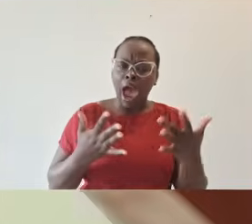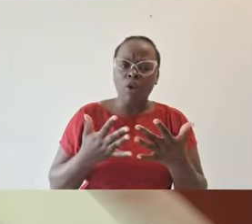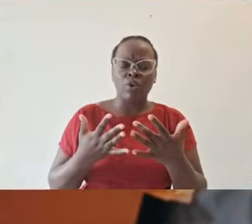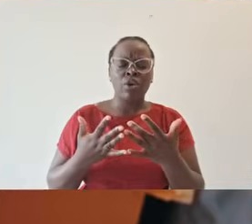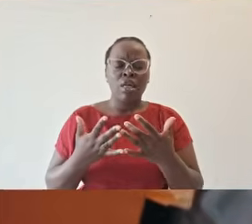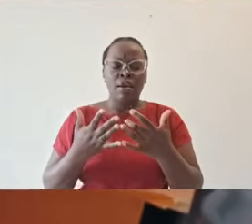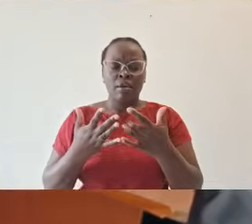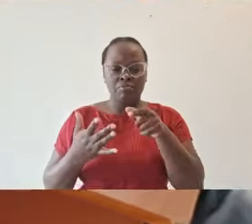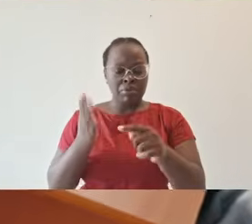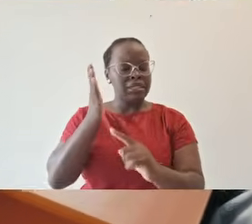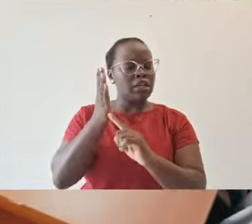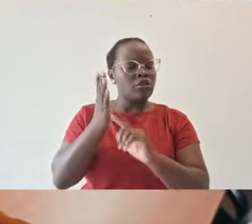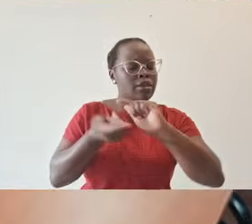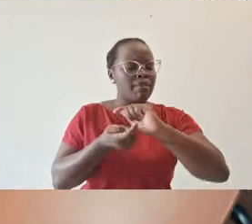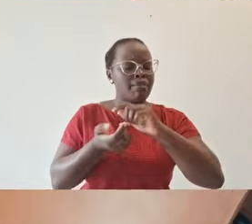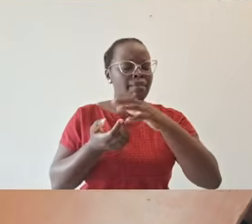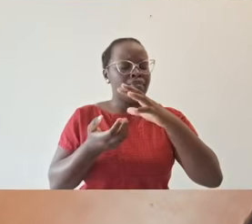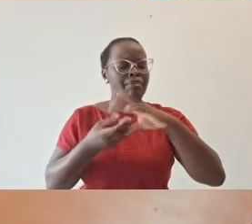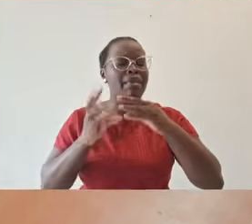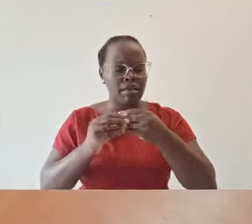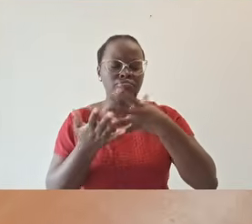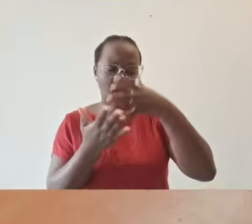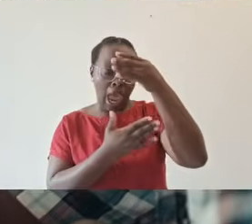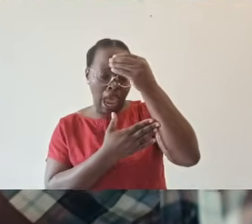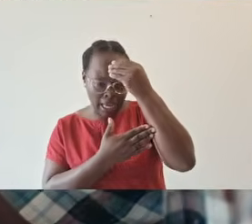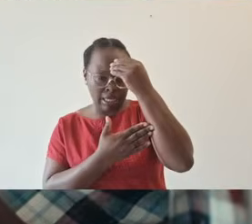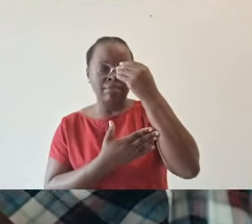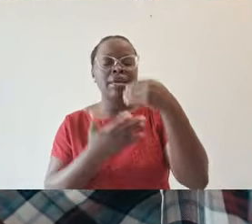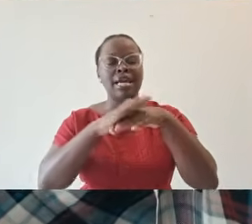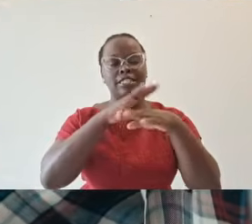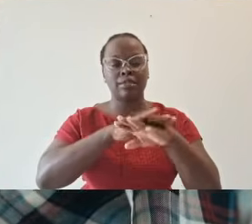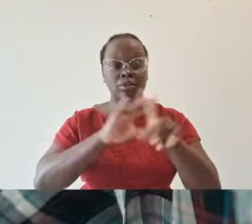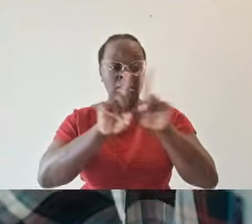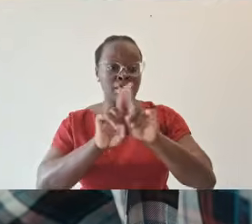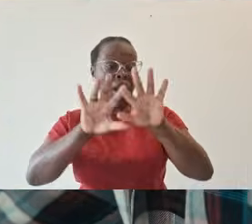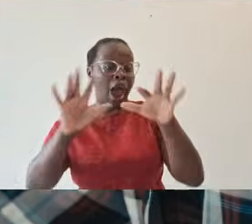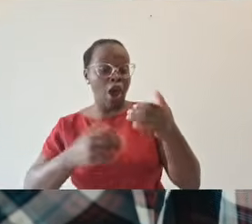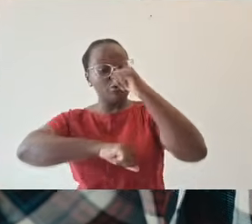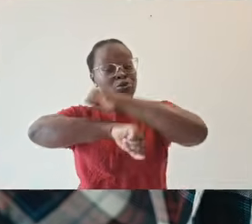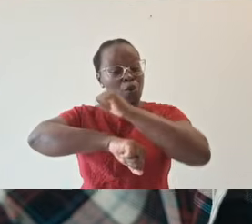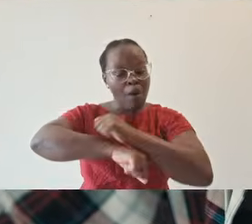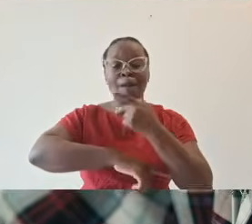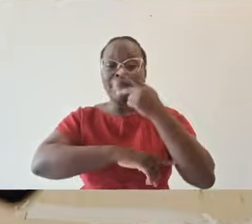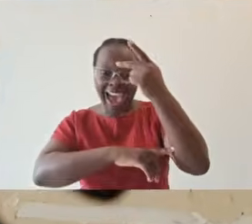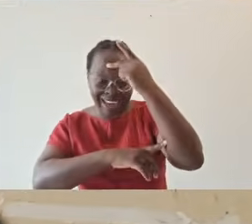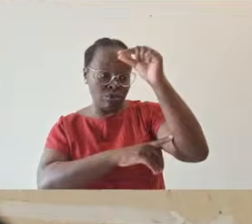technology is making learning more inclusive, and what schools, families, and policymakers can do to ensure every deaf child has